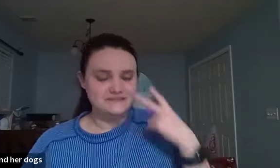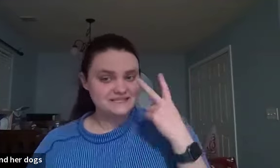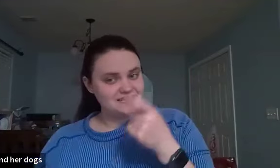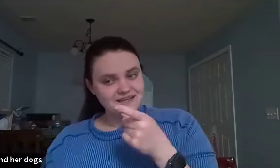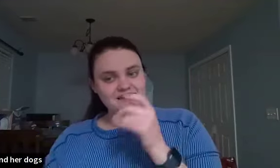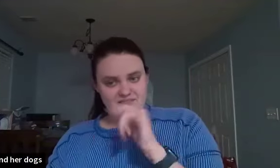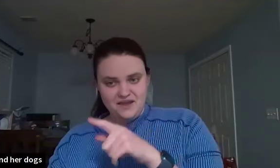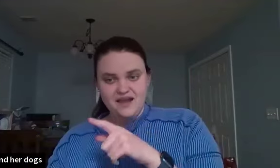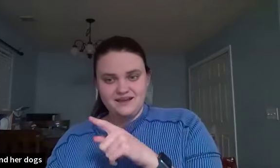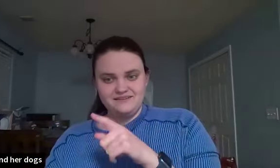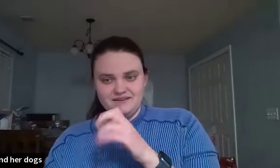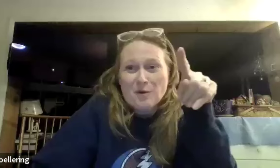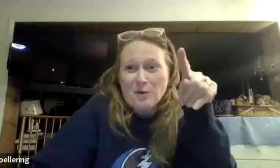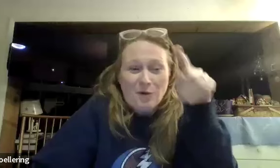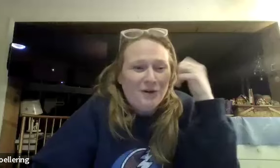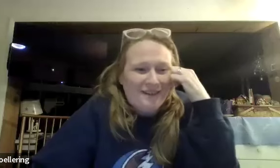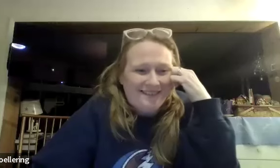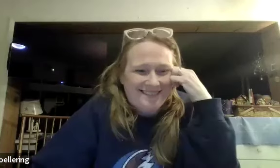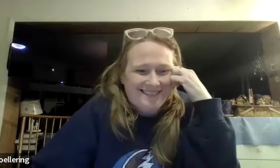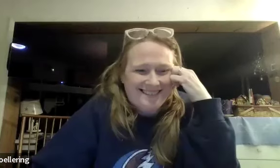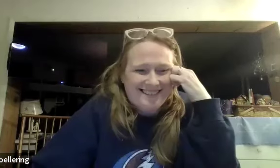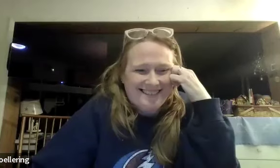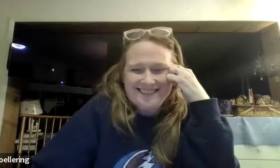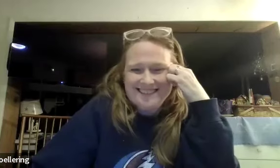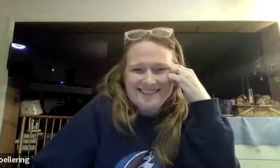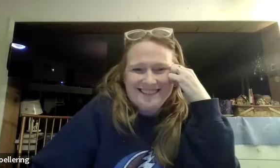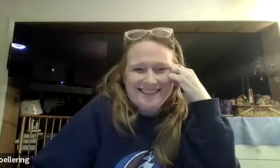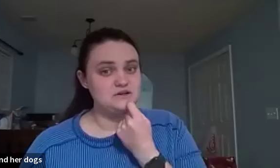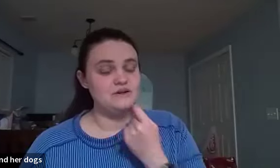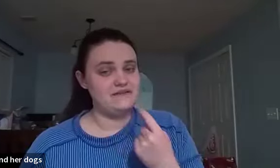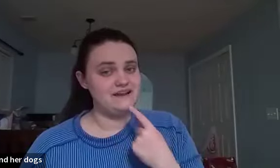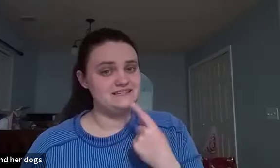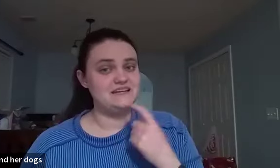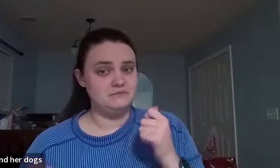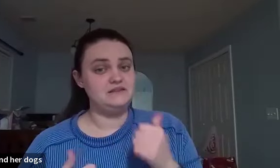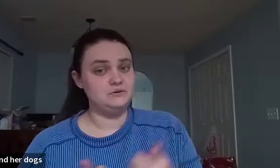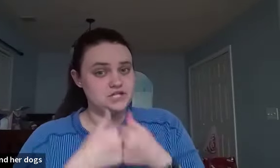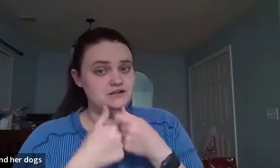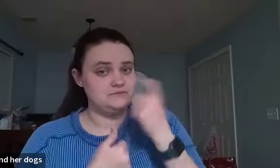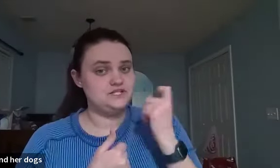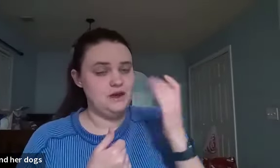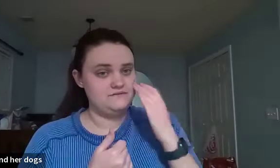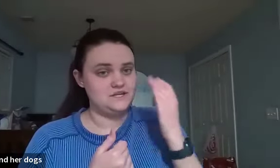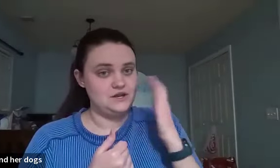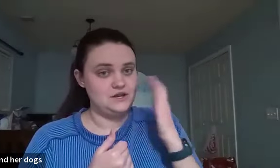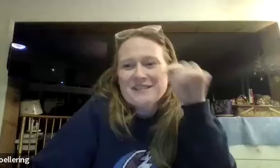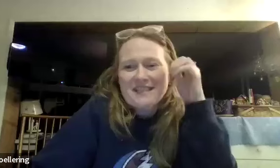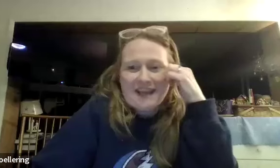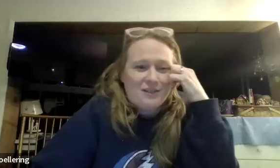Wow. See That's that? so cool. It's really cool. And like I said, it can be a little bit challenging Oh, because you I have would to love to see that